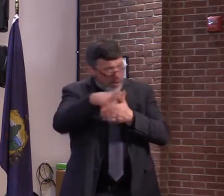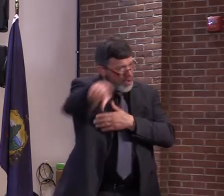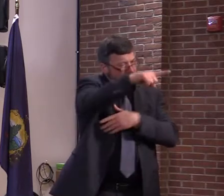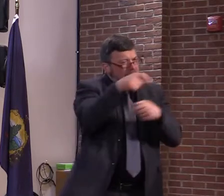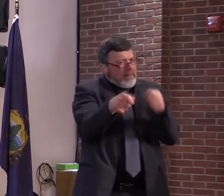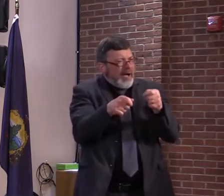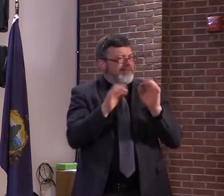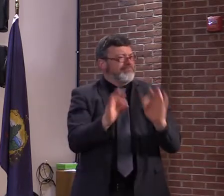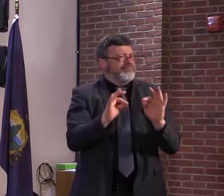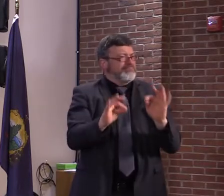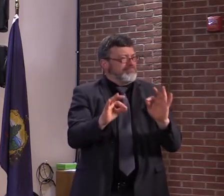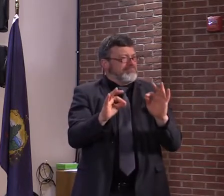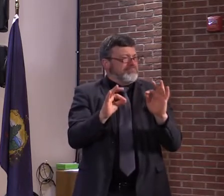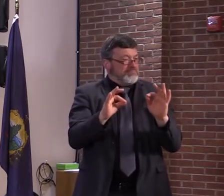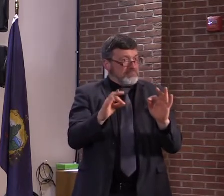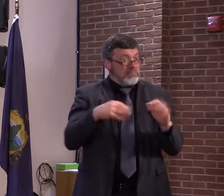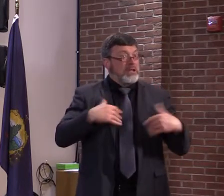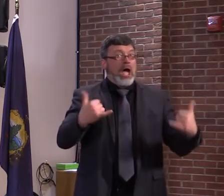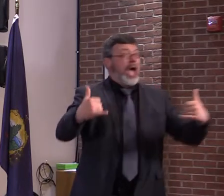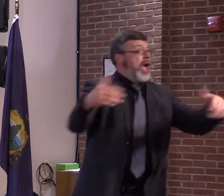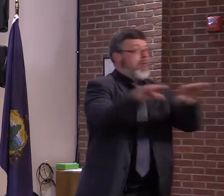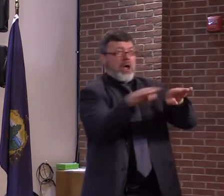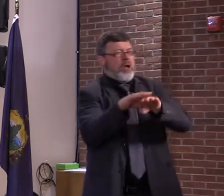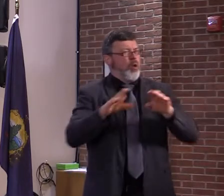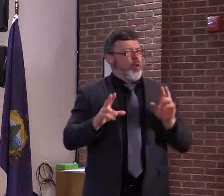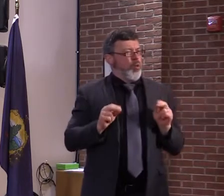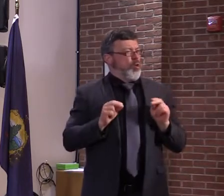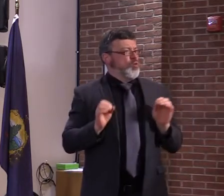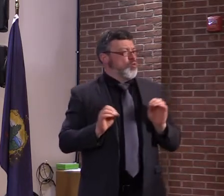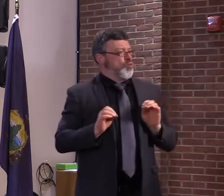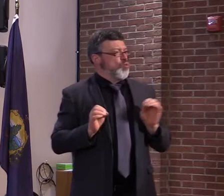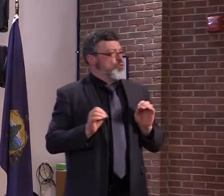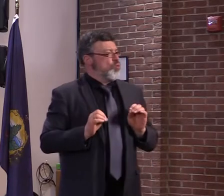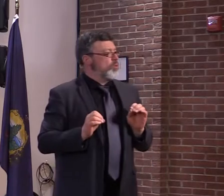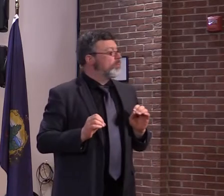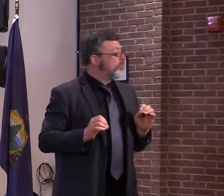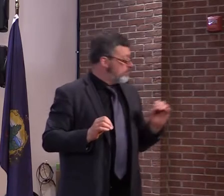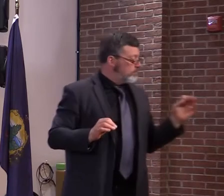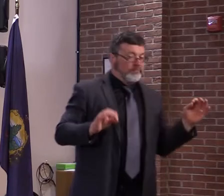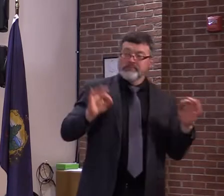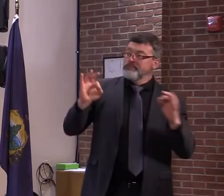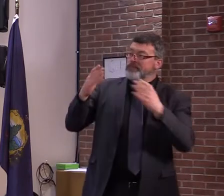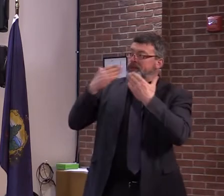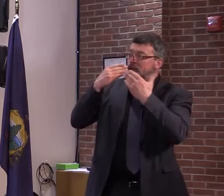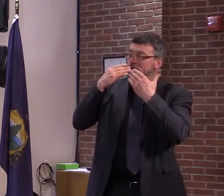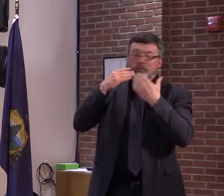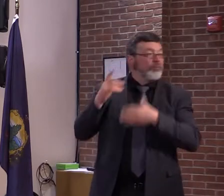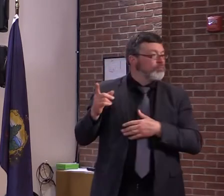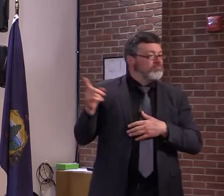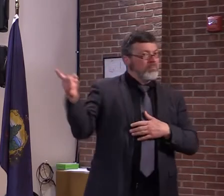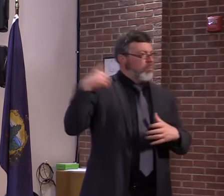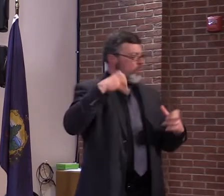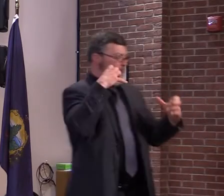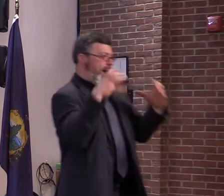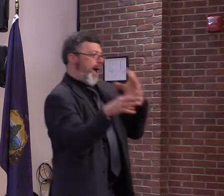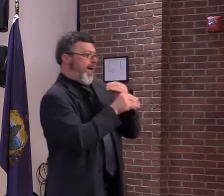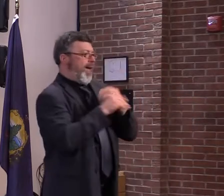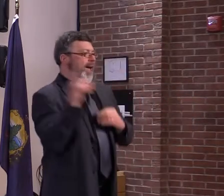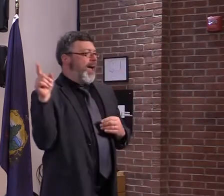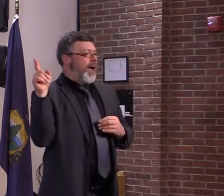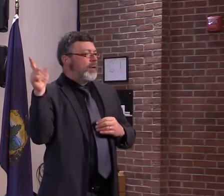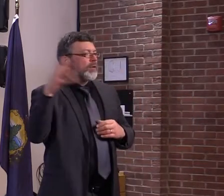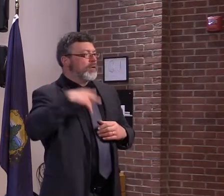And Calvin, just to follow up on your question with one other piece, I think if you really start looking through all the news media, you're